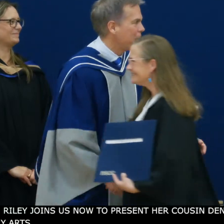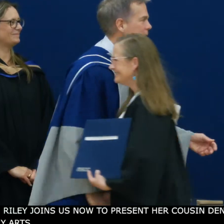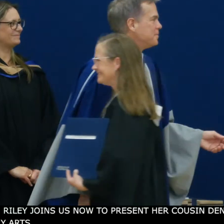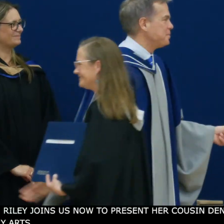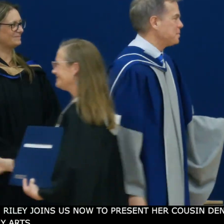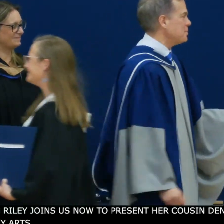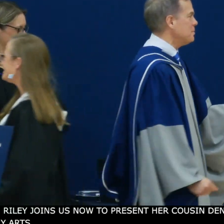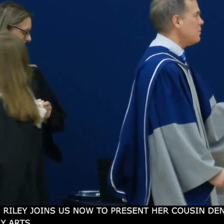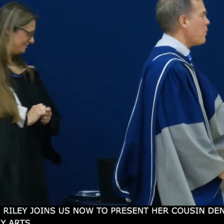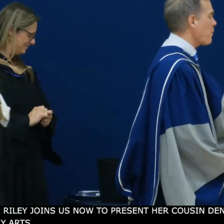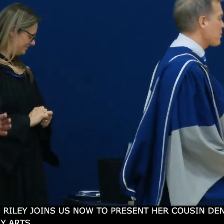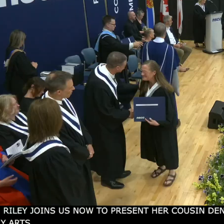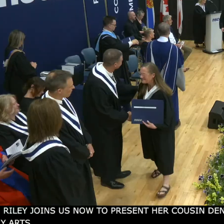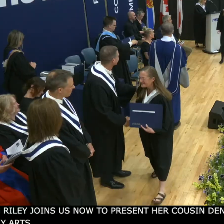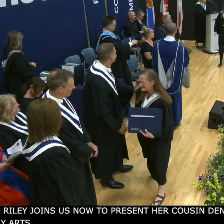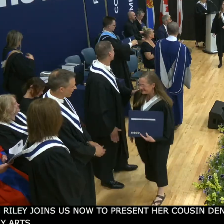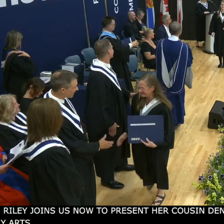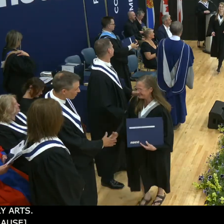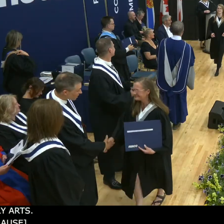Kristen Stryker.